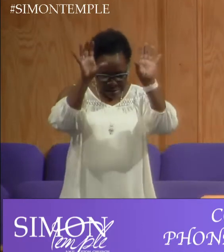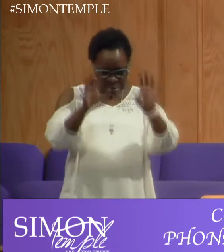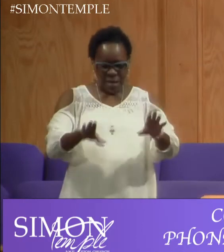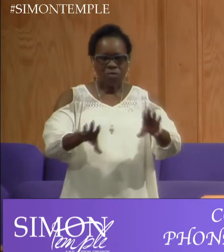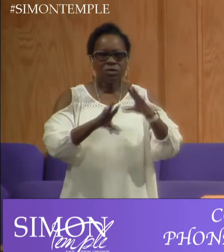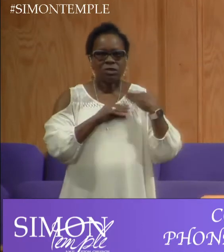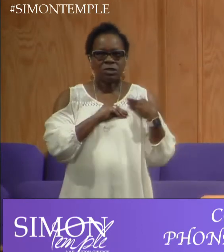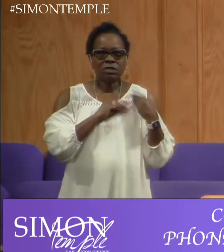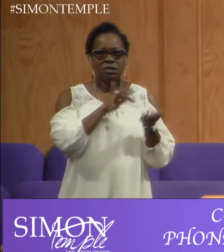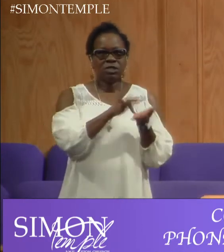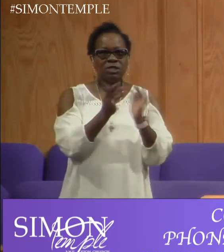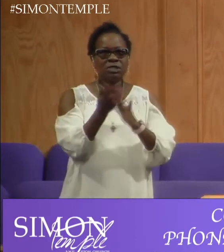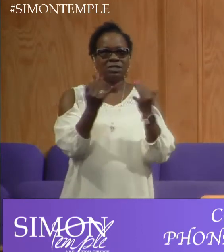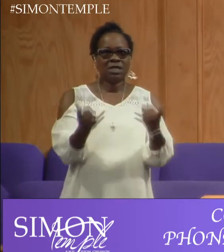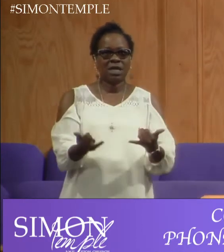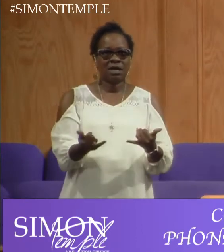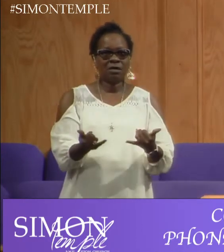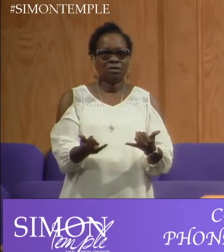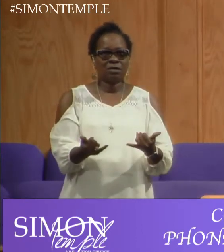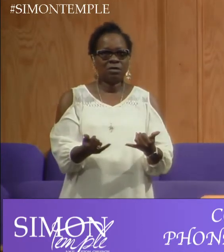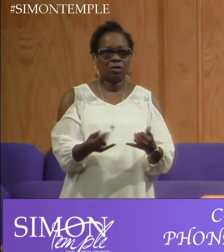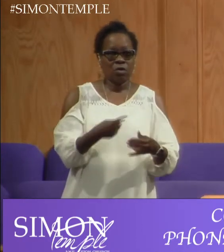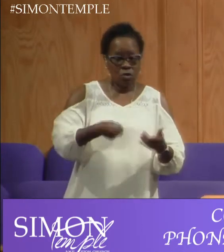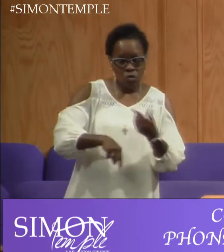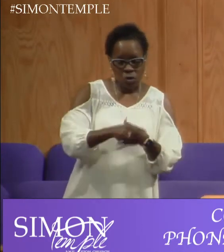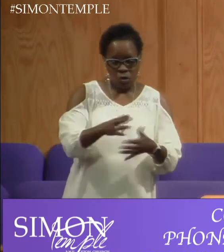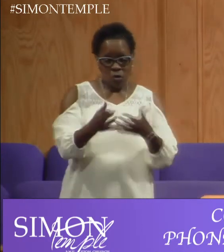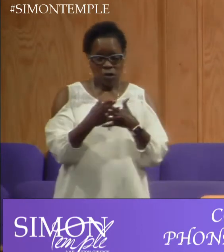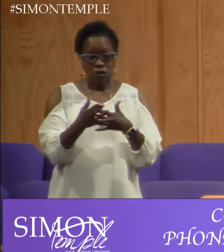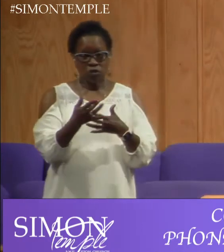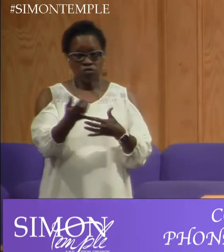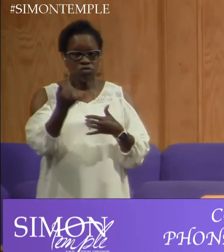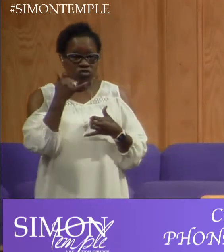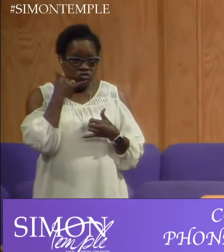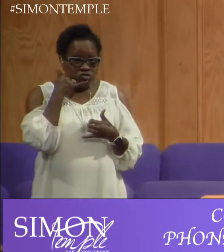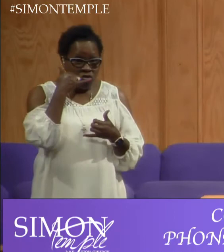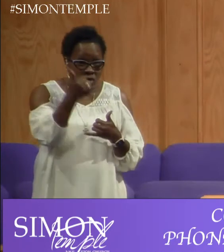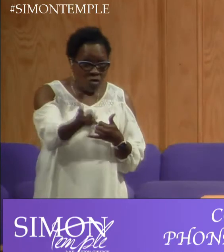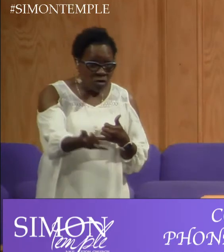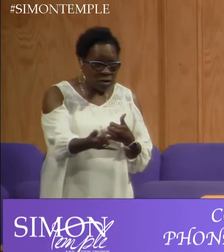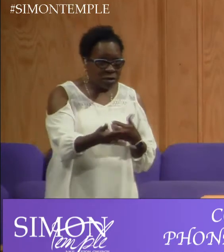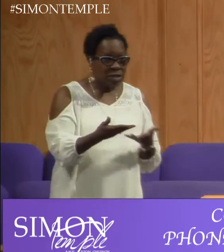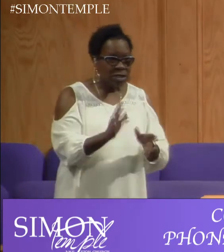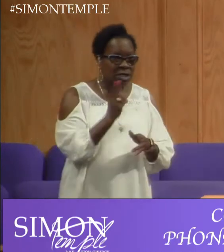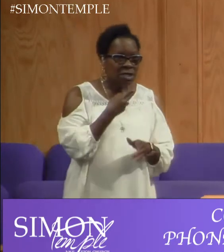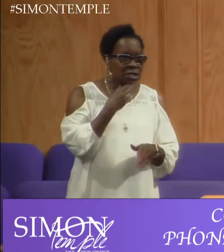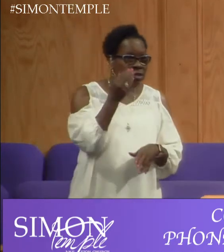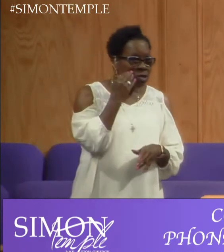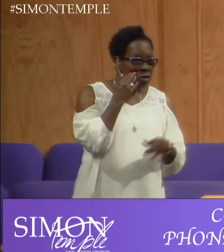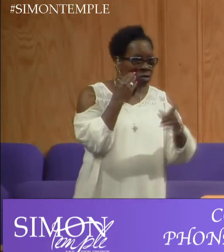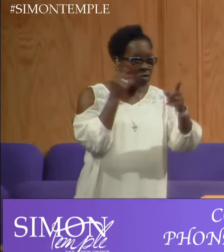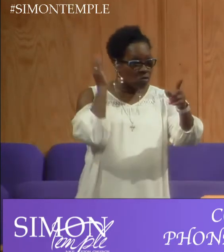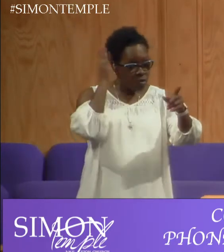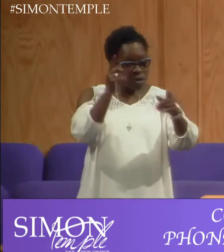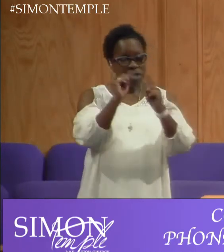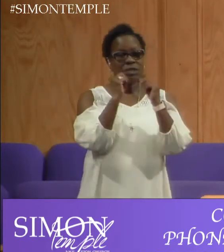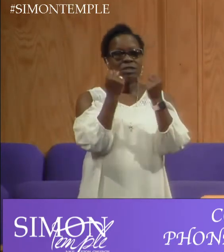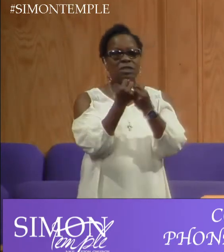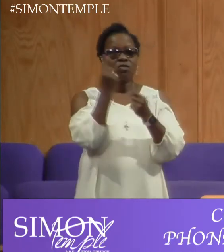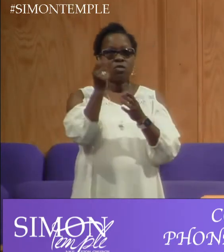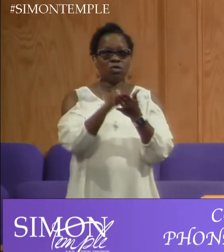him, we want you to just call us and let us know that. This praise team is going to sing one verse of a